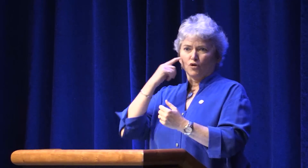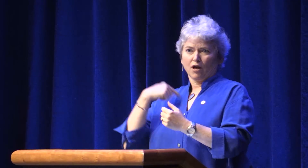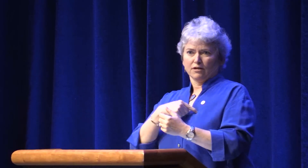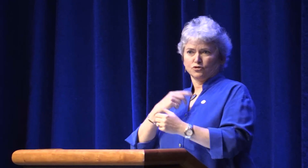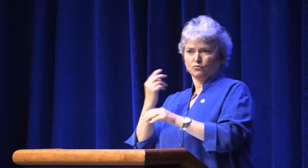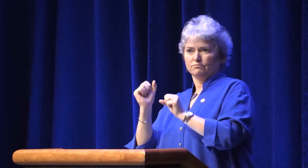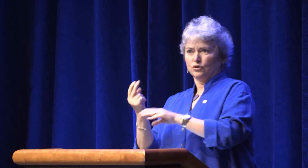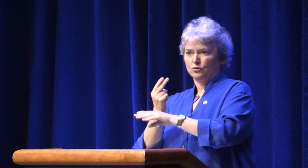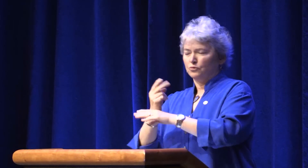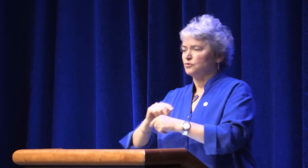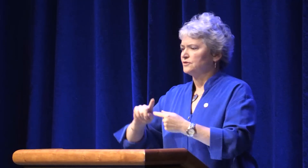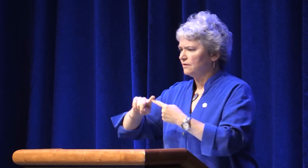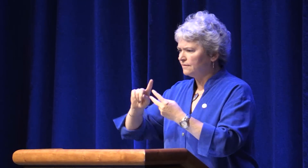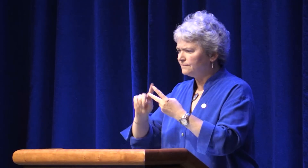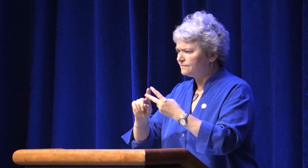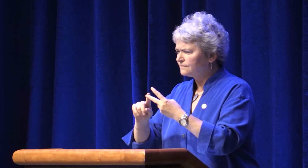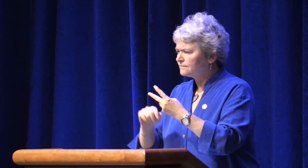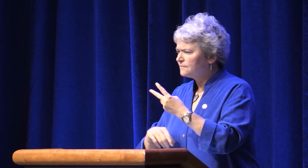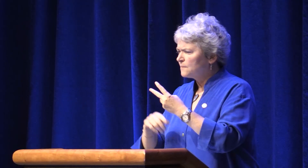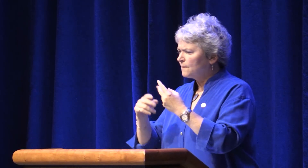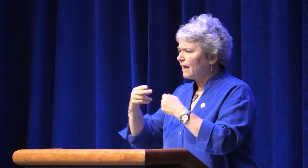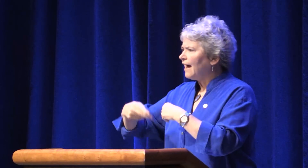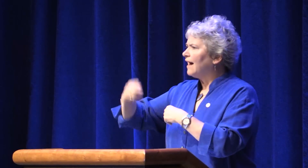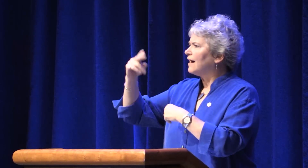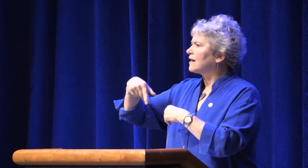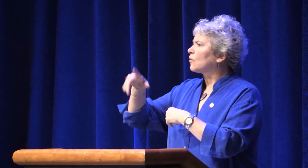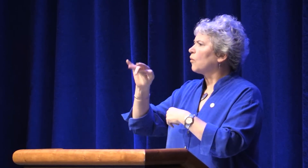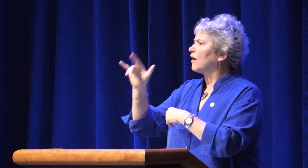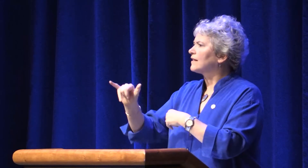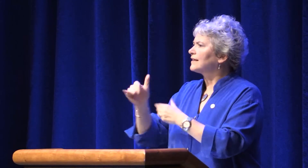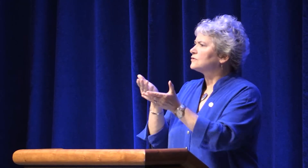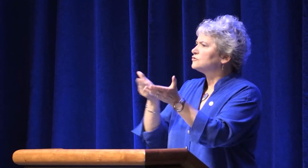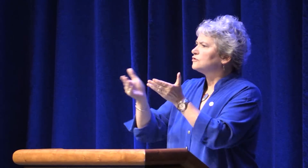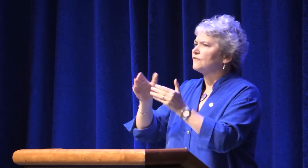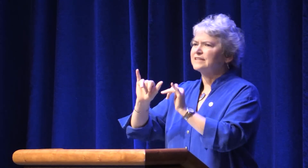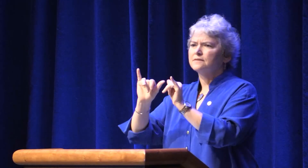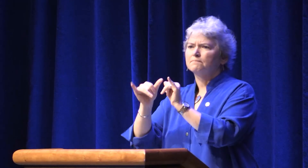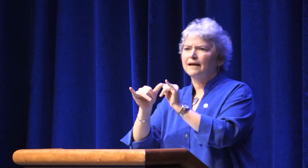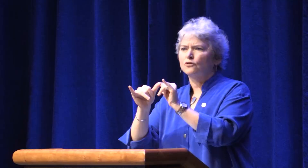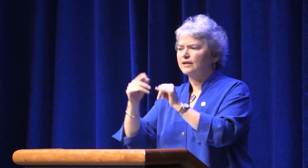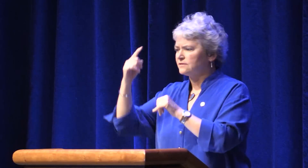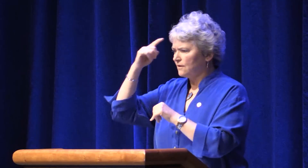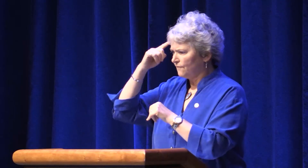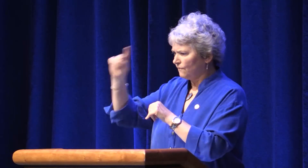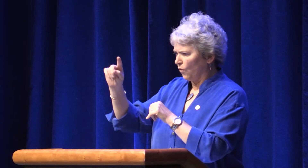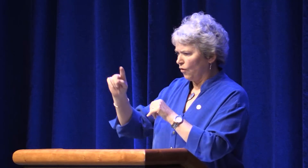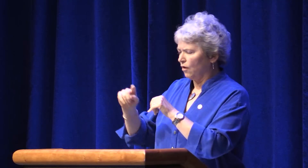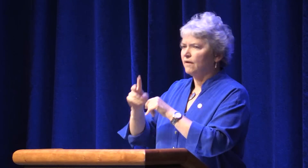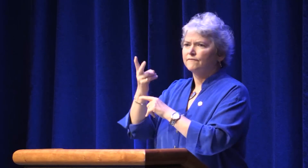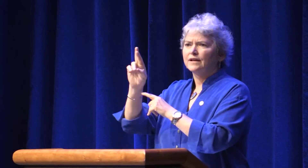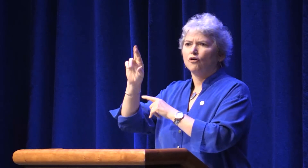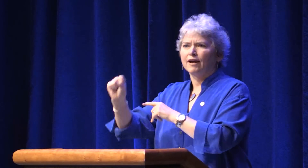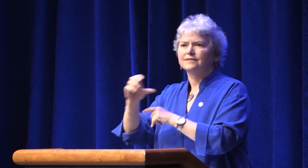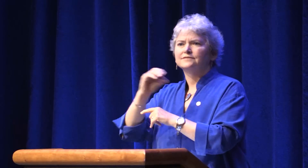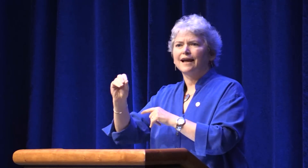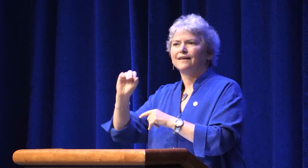They have videos, they would need to have textual or graphic access for us to use them. We need